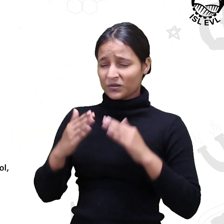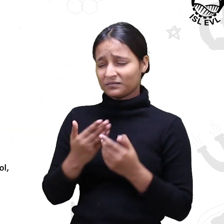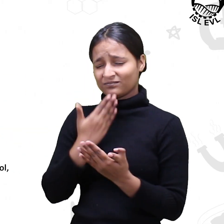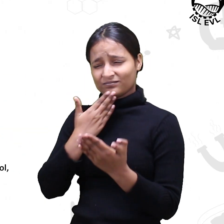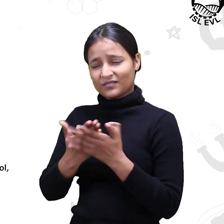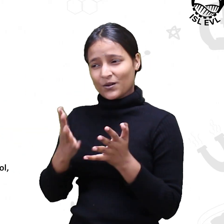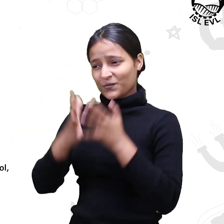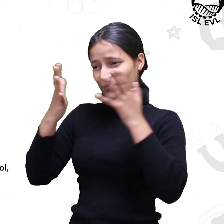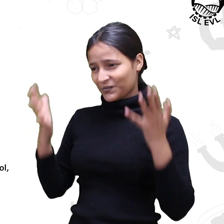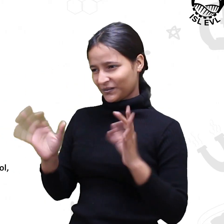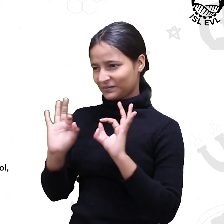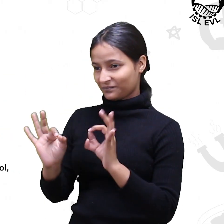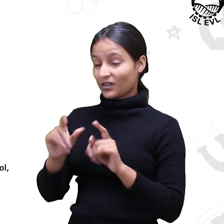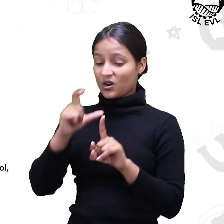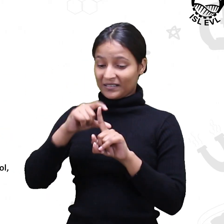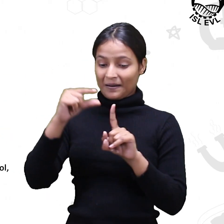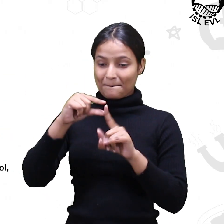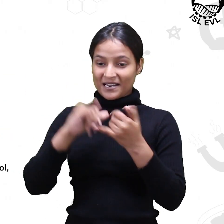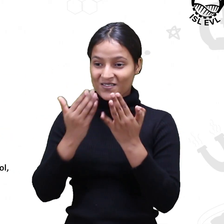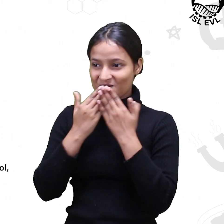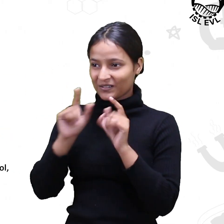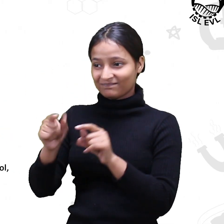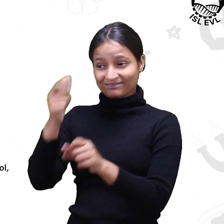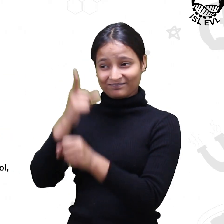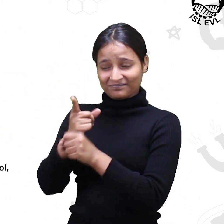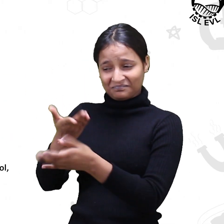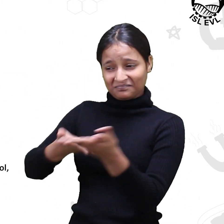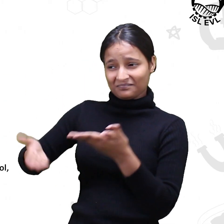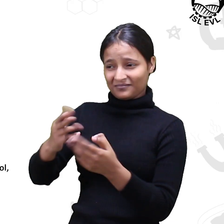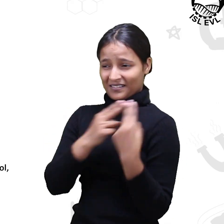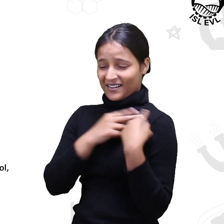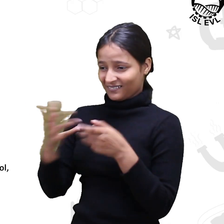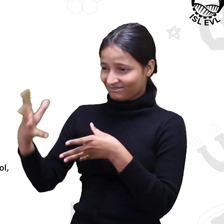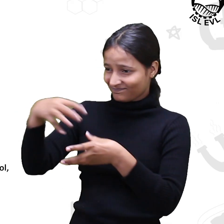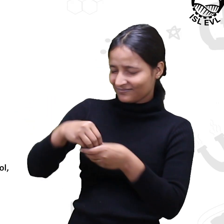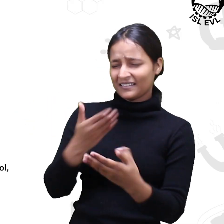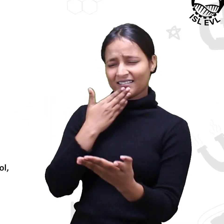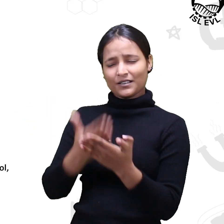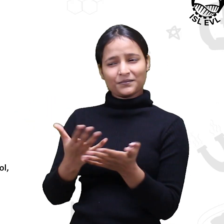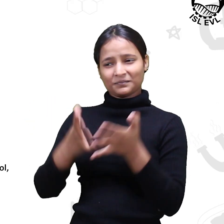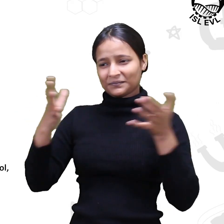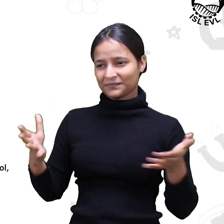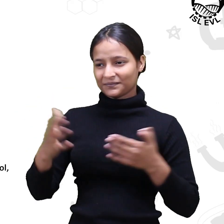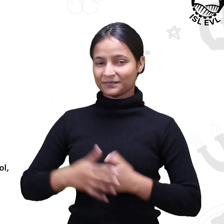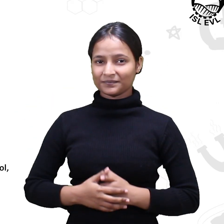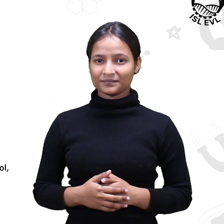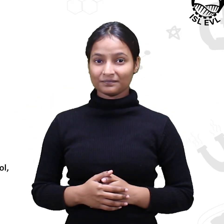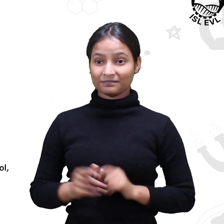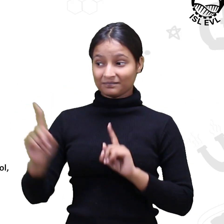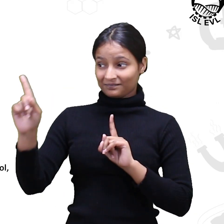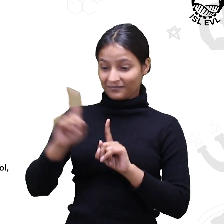us, and a big shout out to Delhi Public School Secunderabad teachers for making this possible. Finally, thanks to